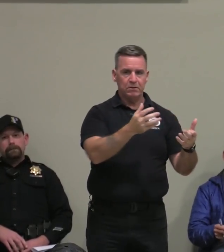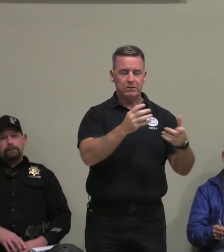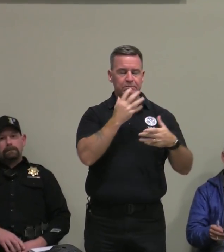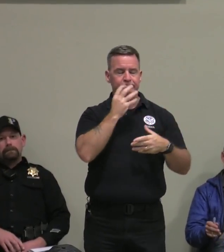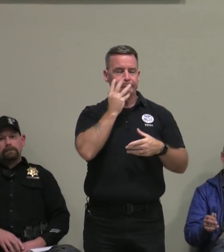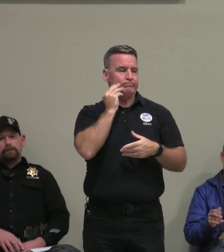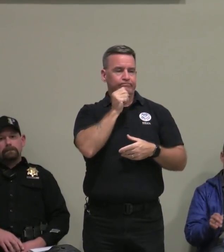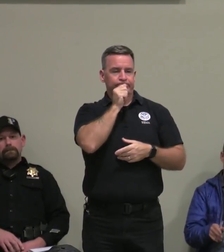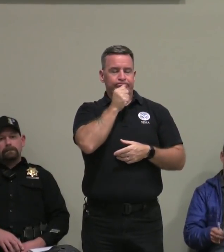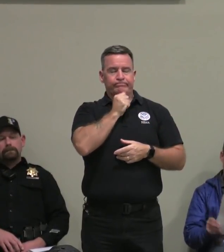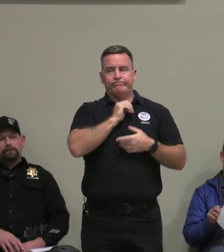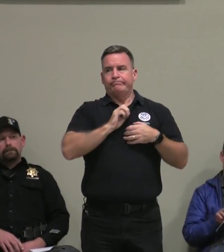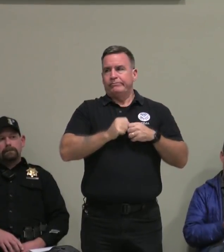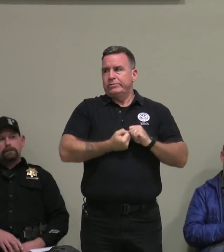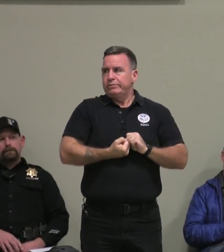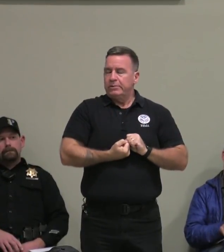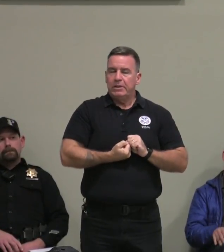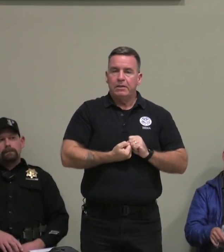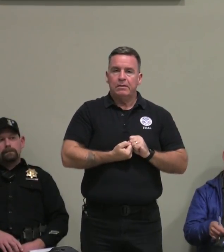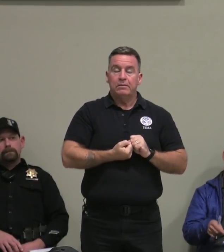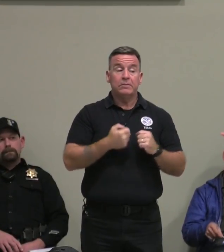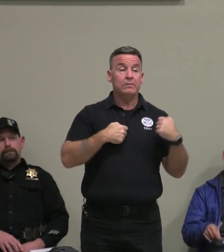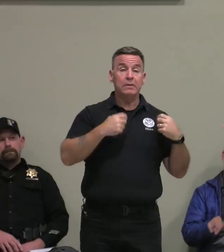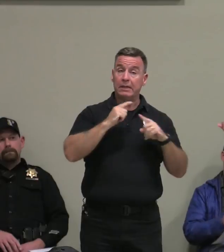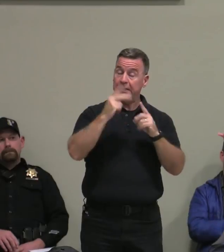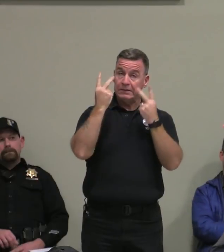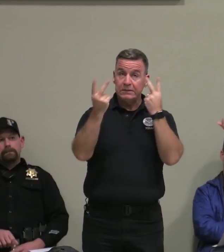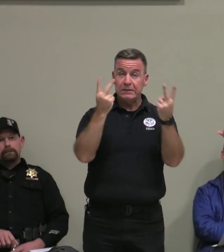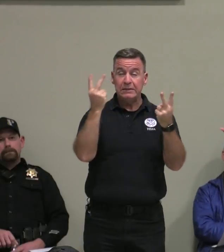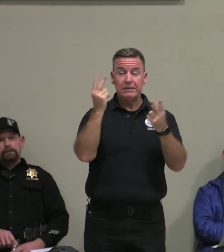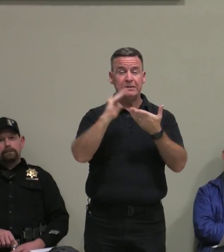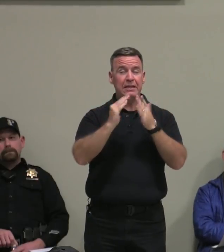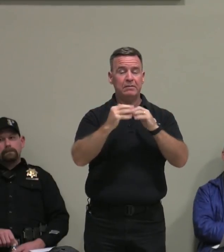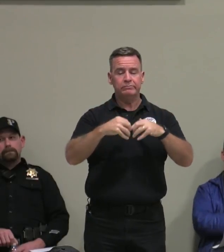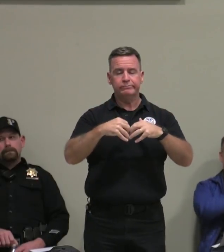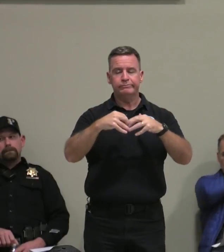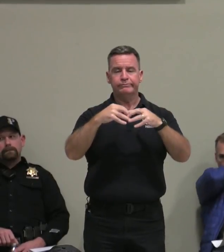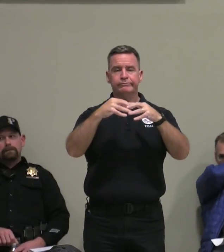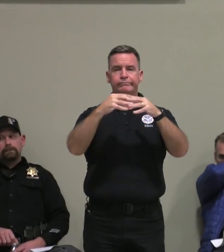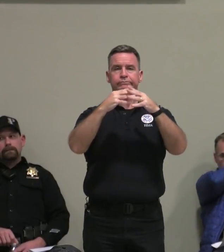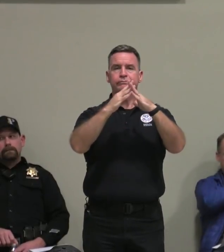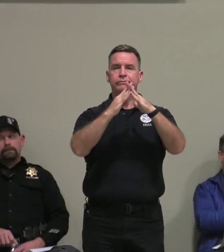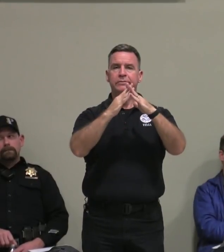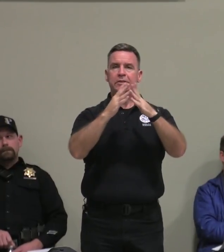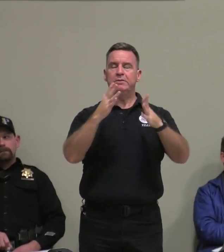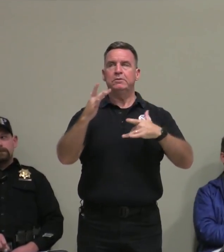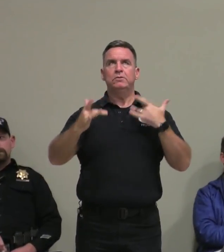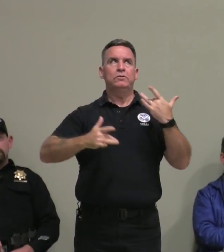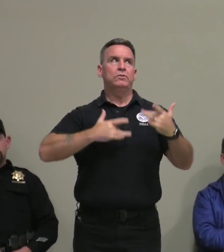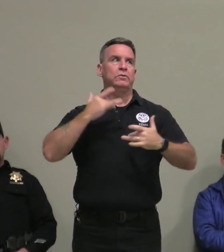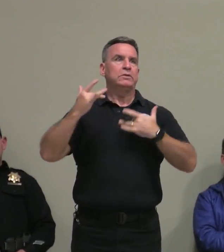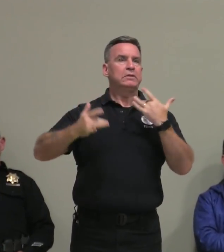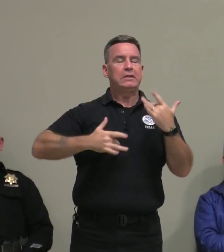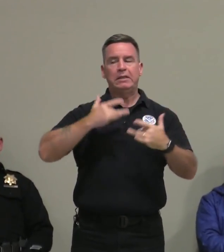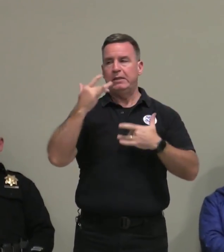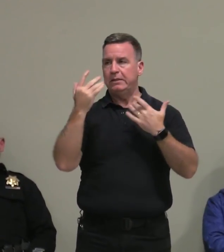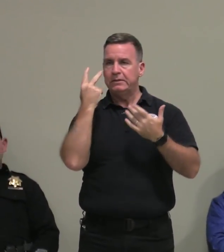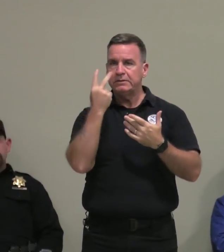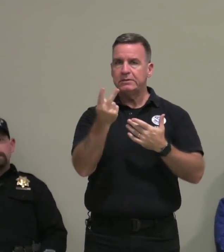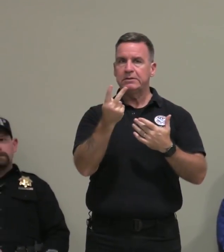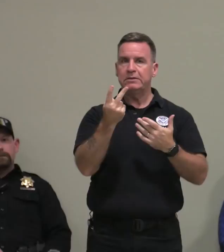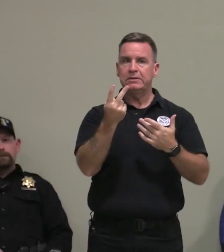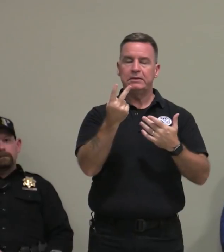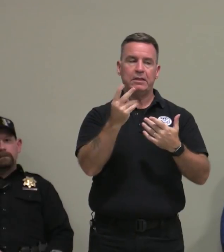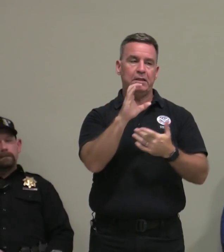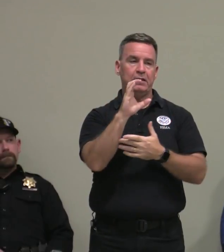own loss and their own devastation. What I see is the town coming back up. And I'm so excited to see our